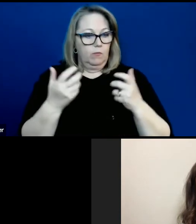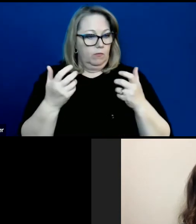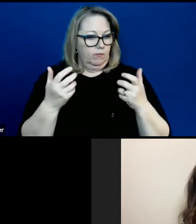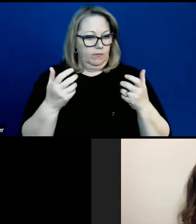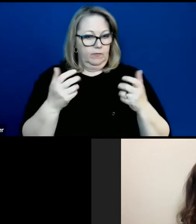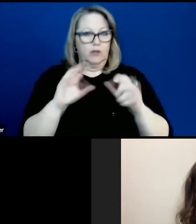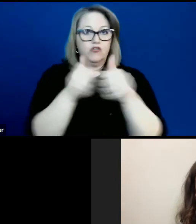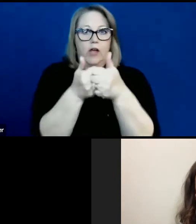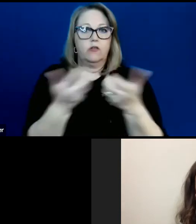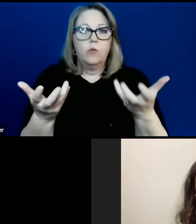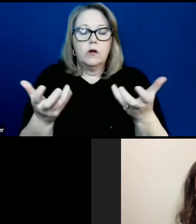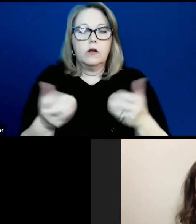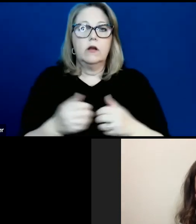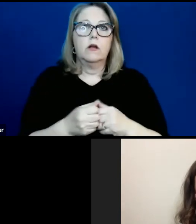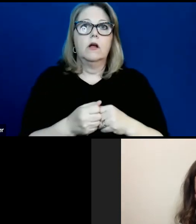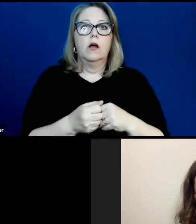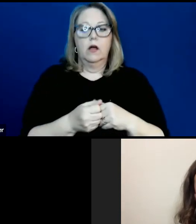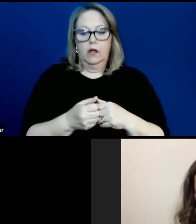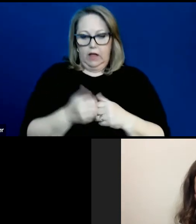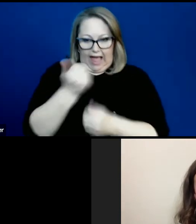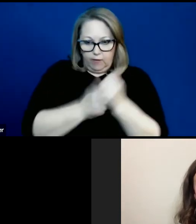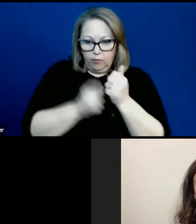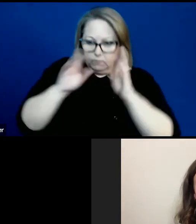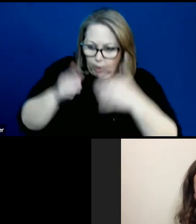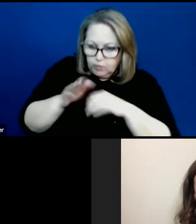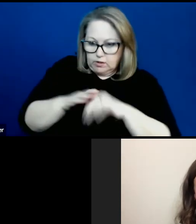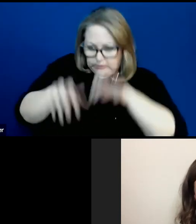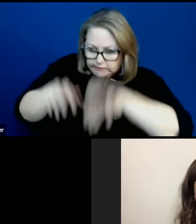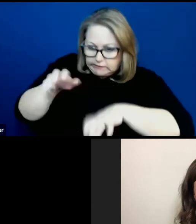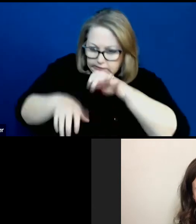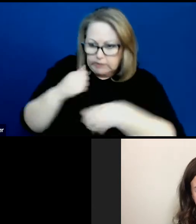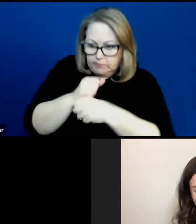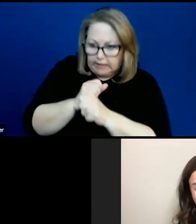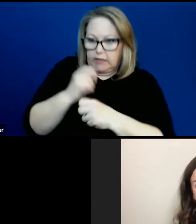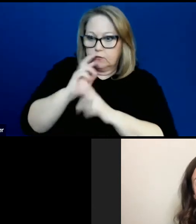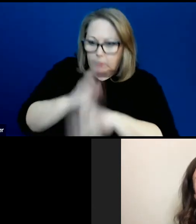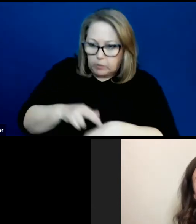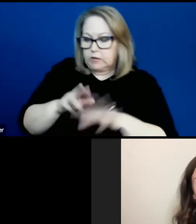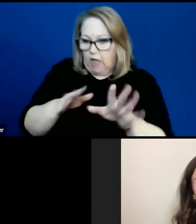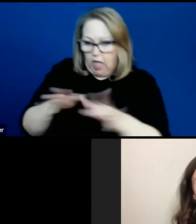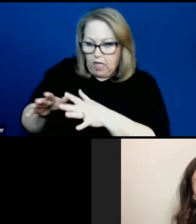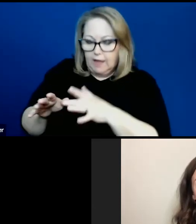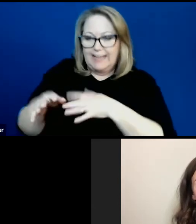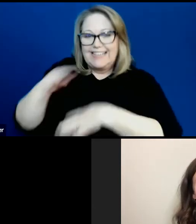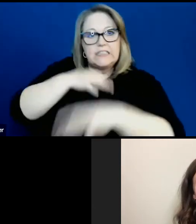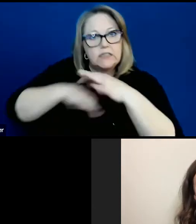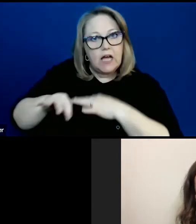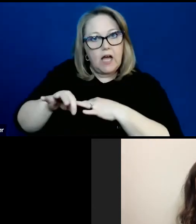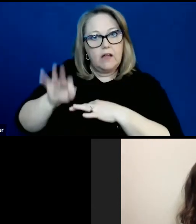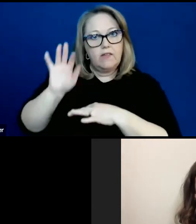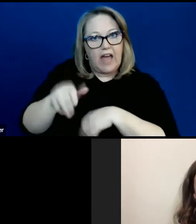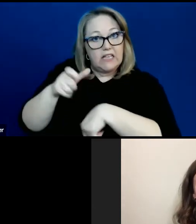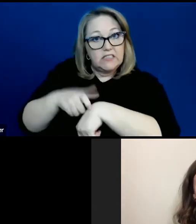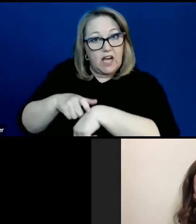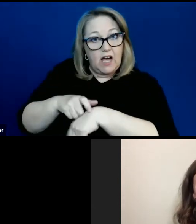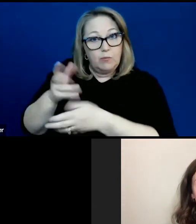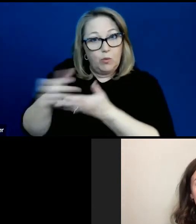tied up in the reporting part of it where we're spending more time providing reports and having people input information as opposed to